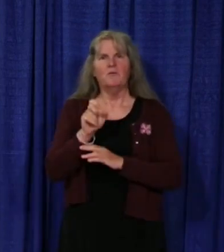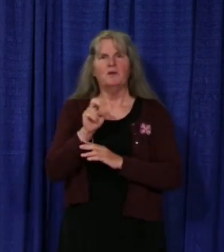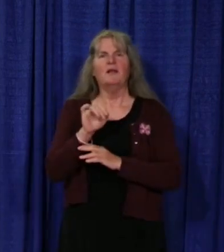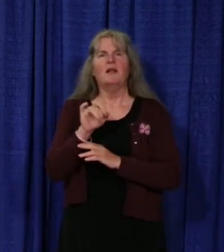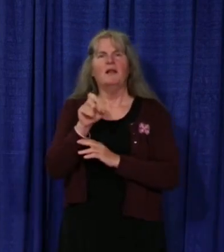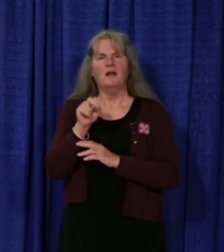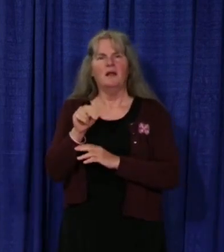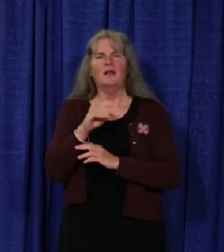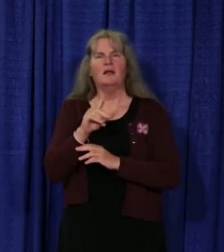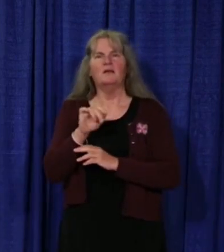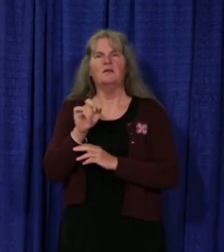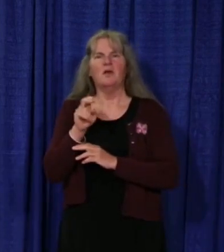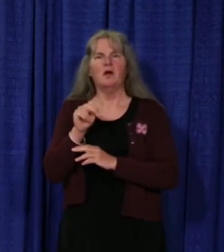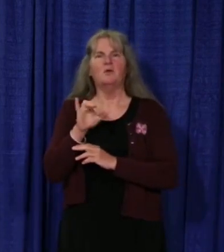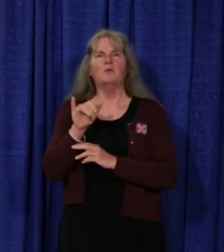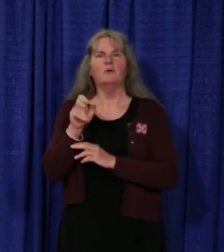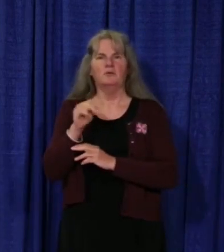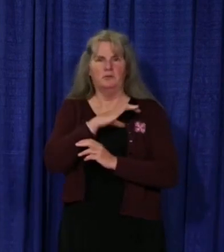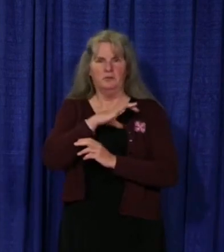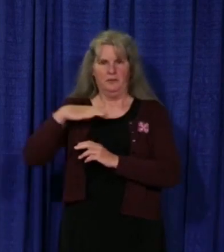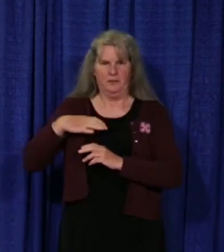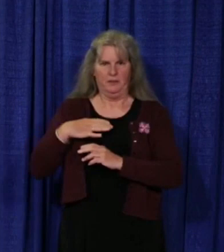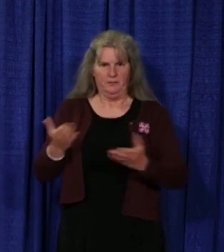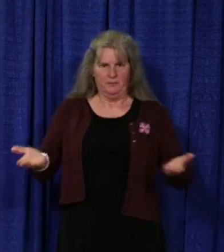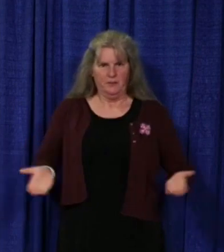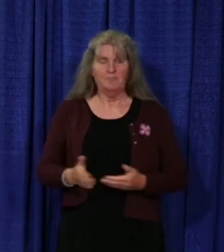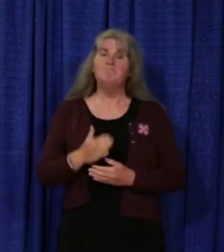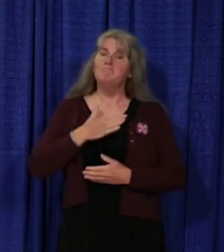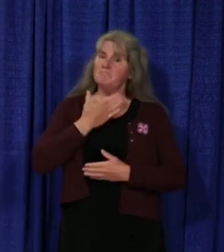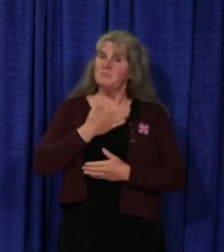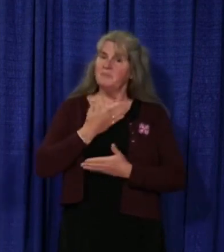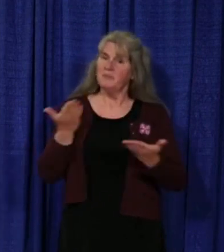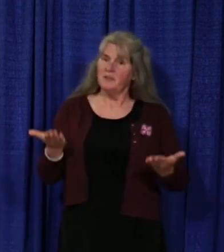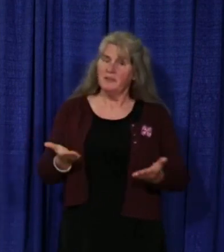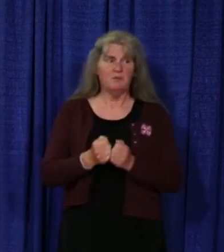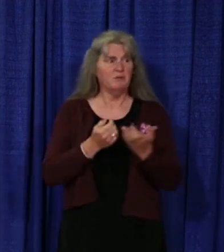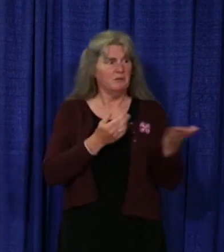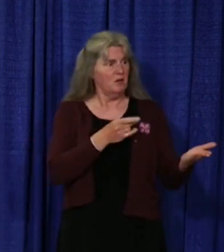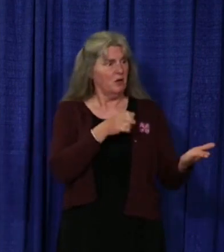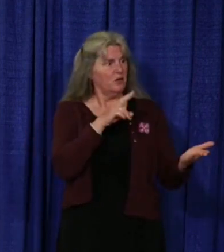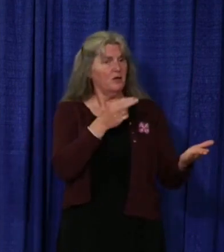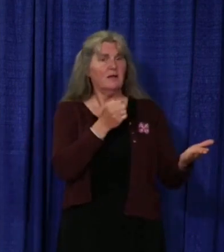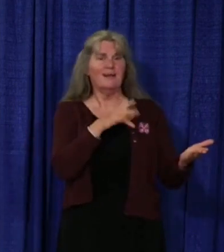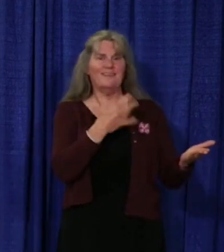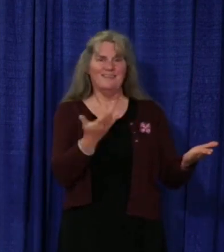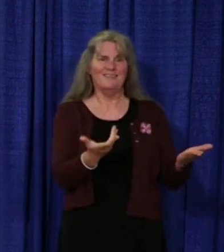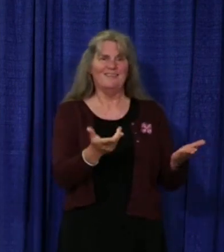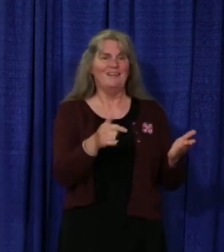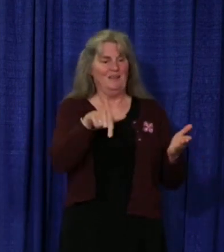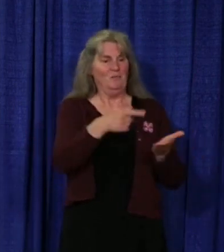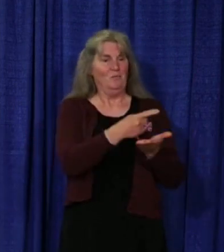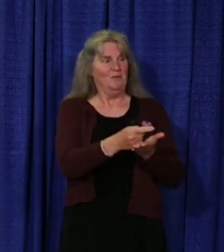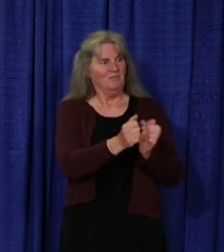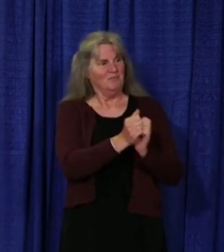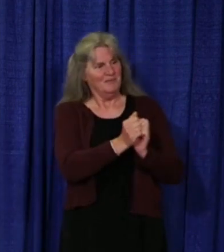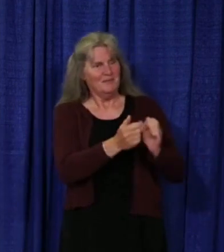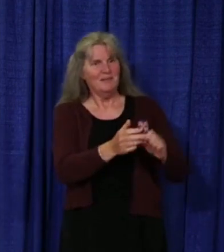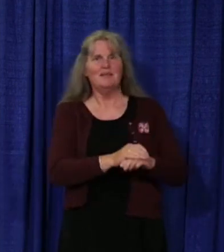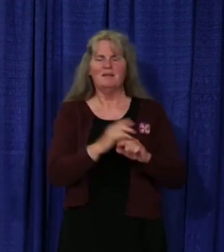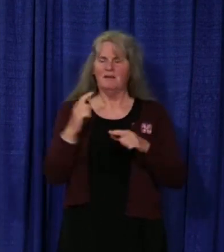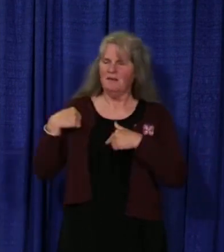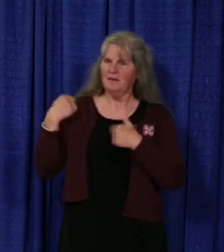First Nation and the Ta'an-Quachin Council. I'm very happy to be here with Dr. Hanley again this week. We are